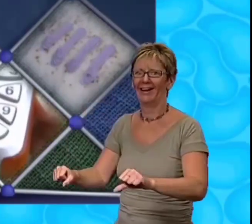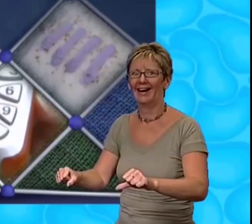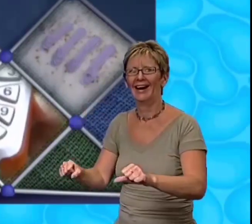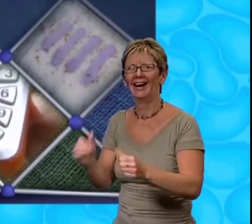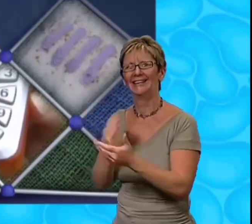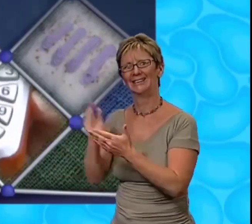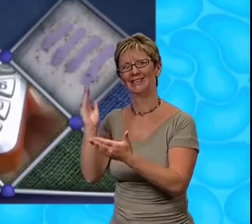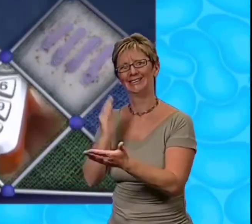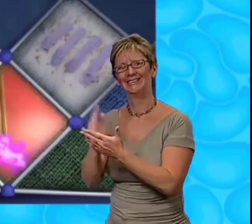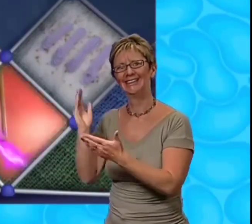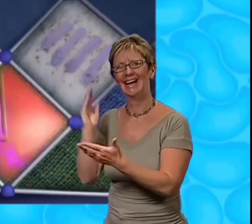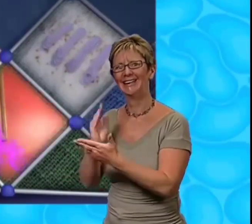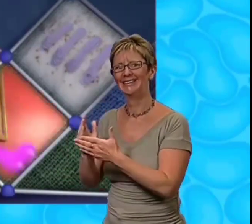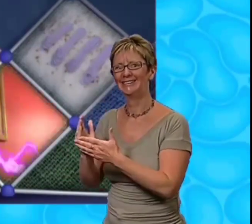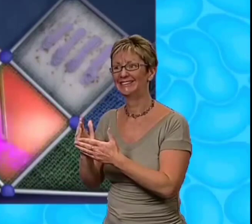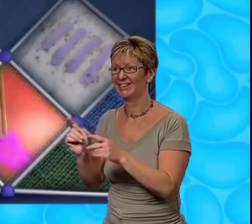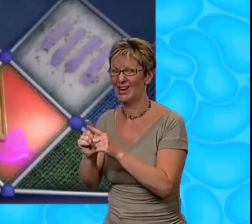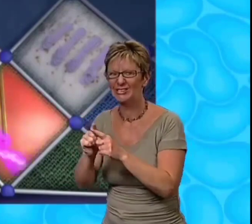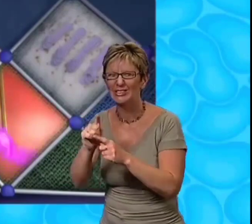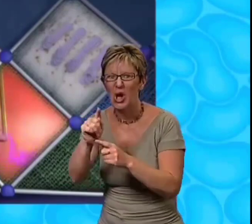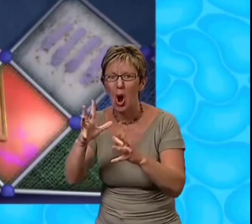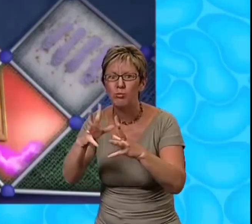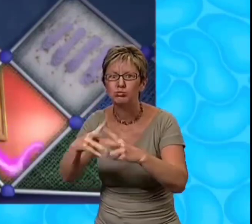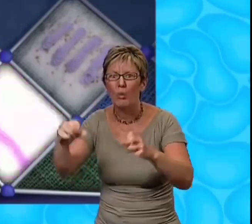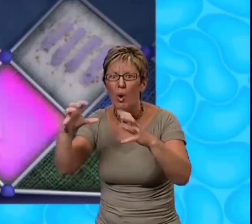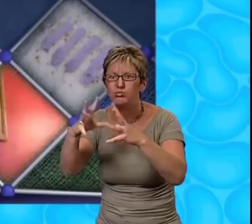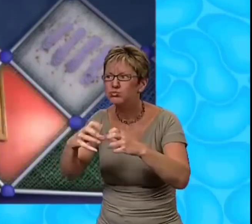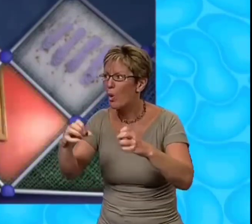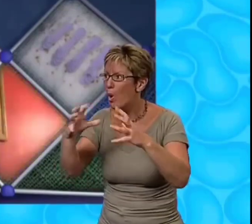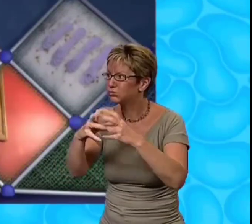Sorted everything out. Including the blob.